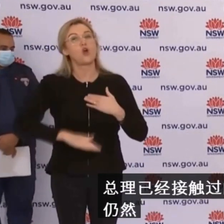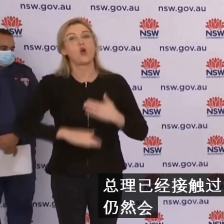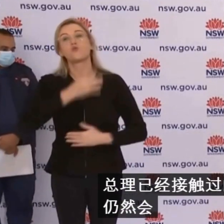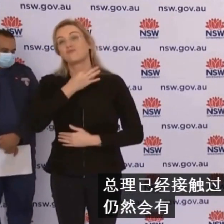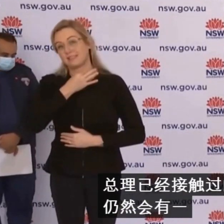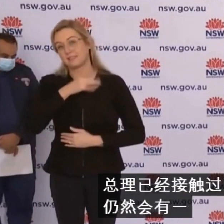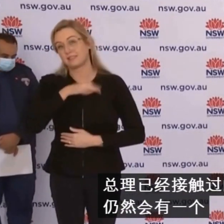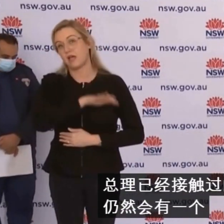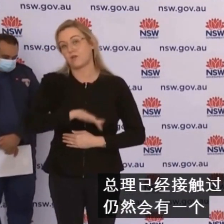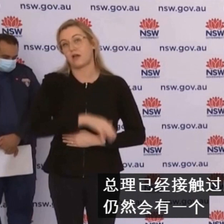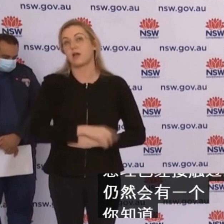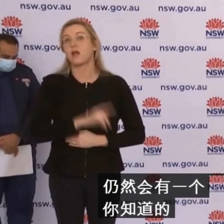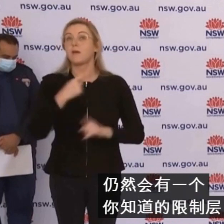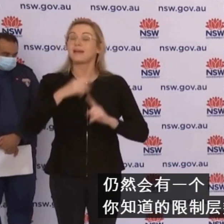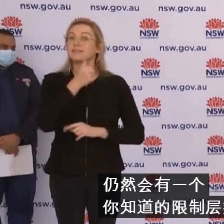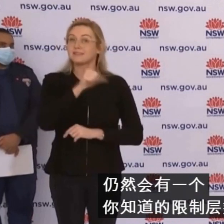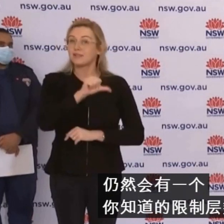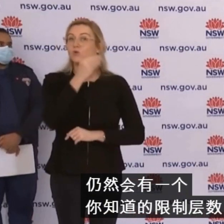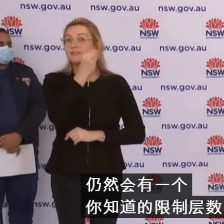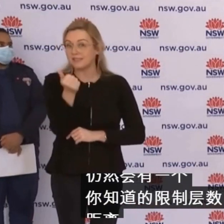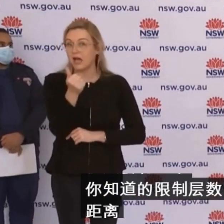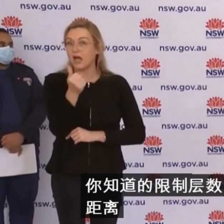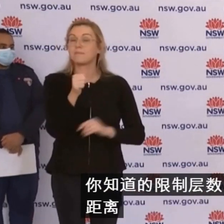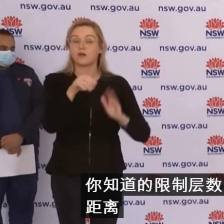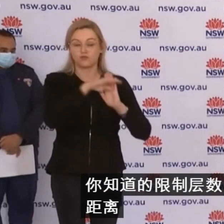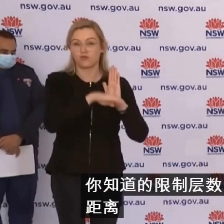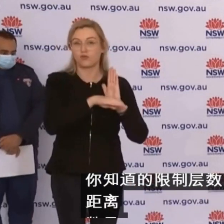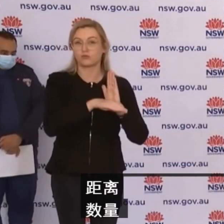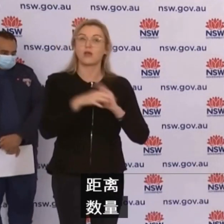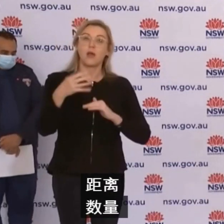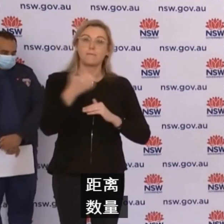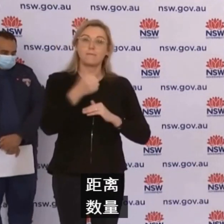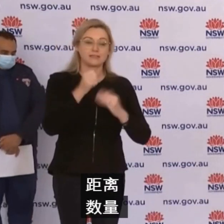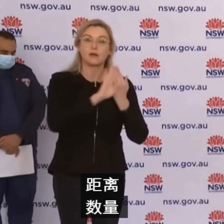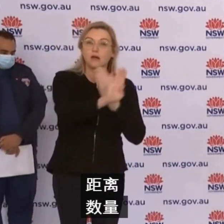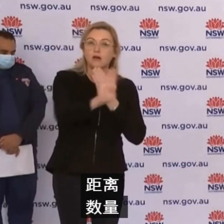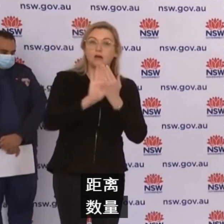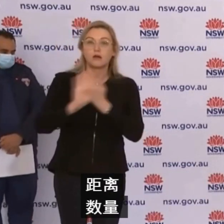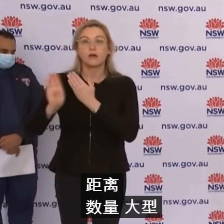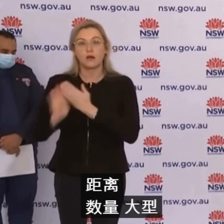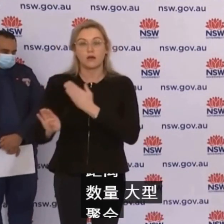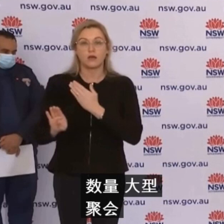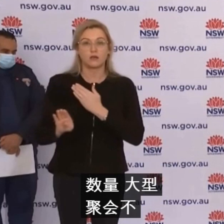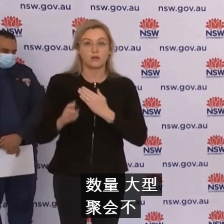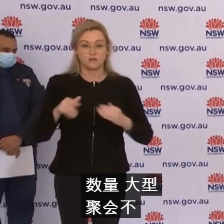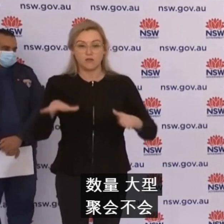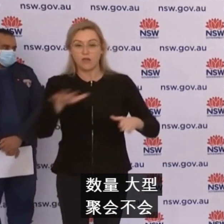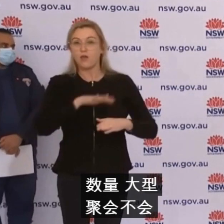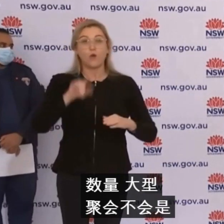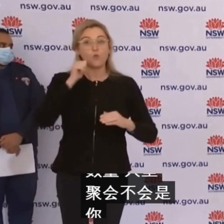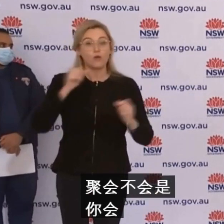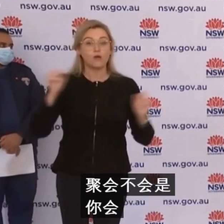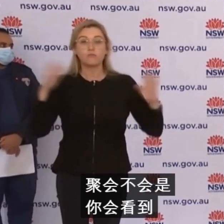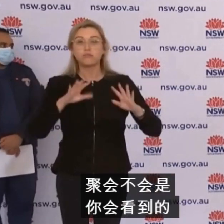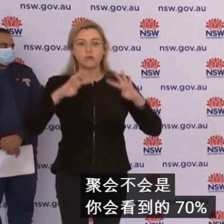there will still be a layer of restrictions, the 4 square metre rule, social distancing, capacity numbers in venues. Large gatherings will not be